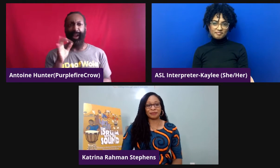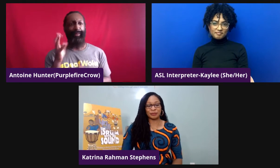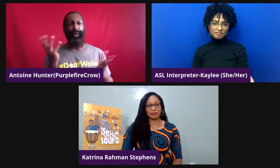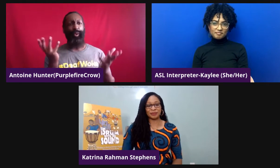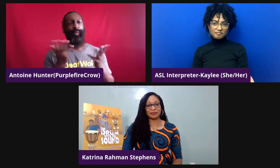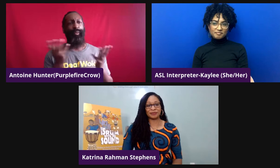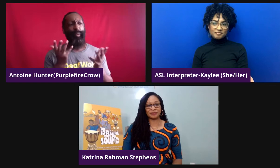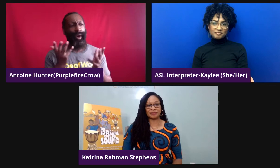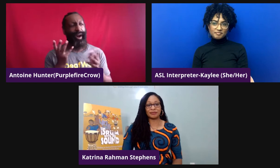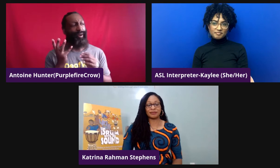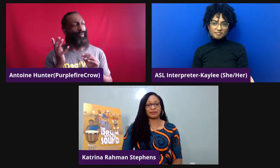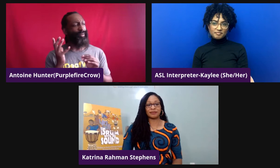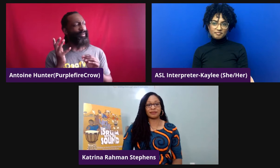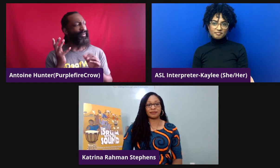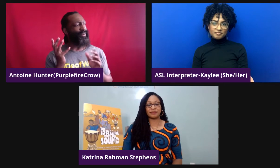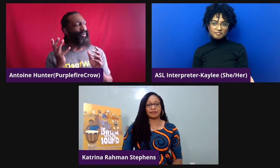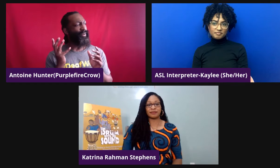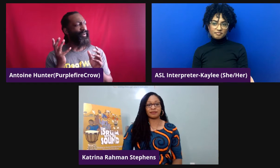Cool.